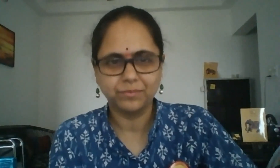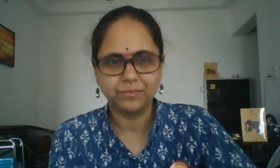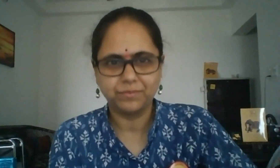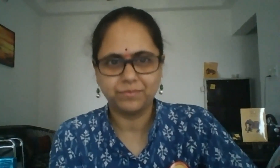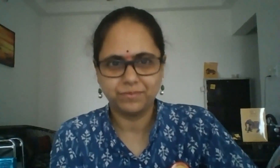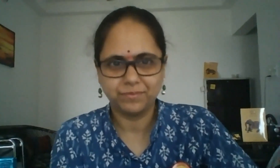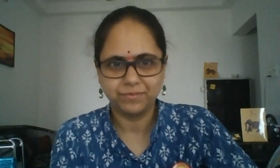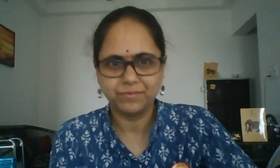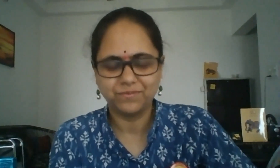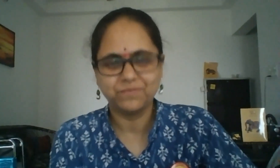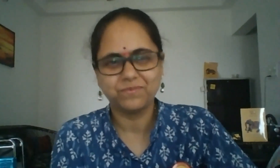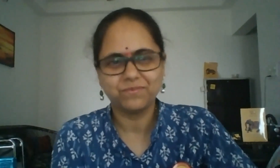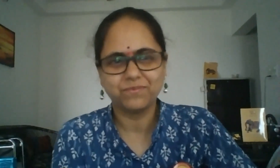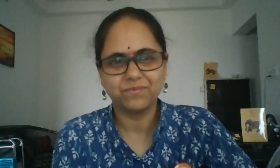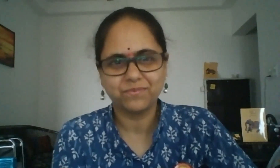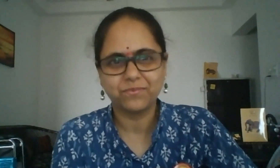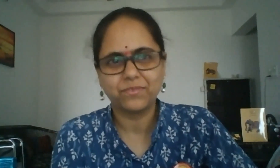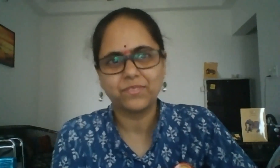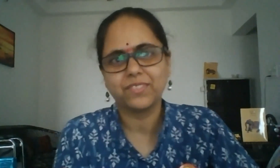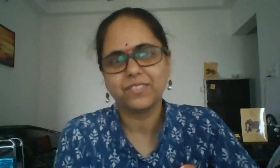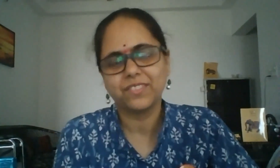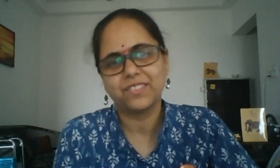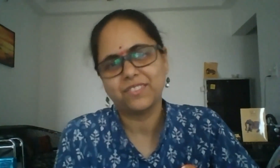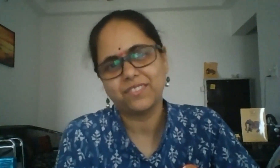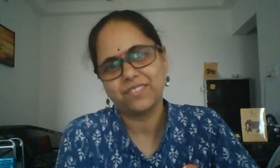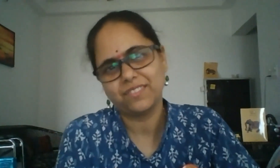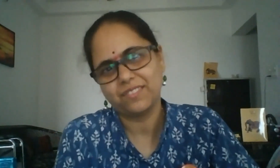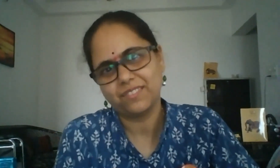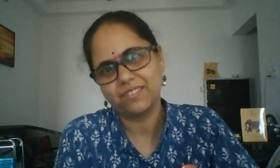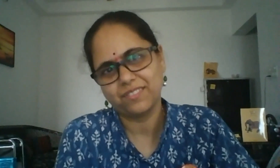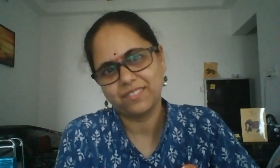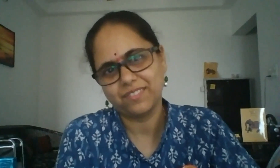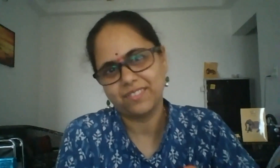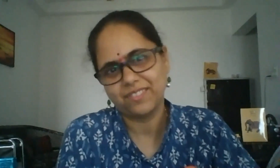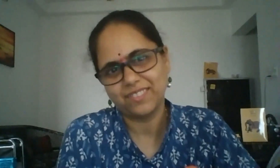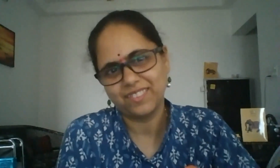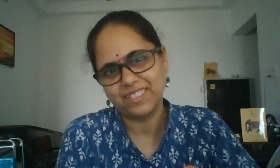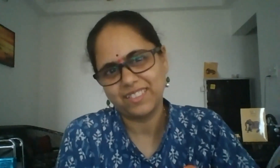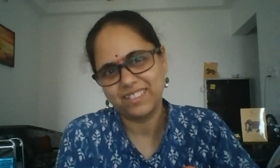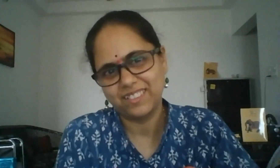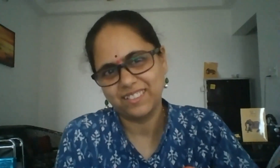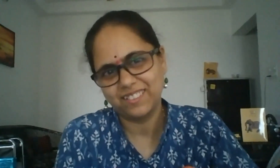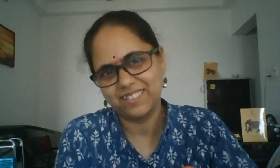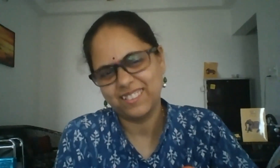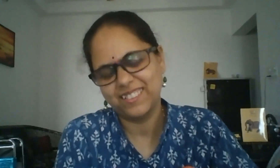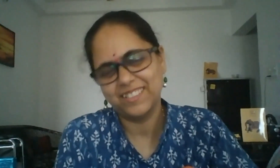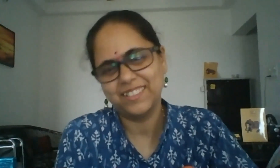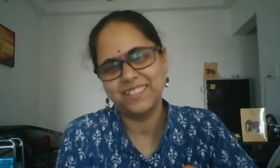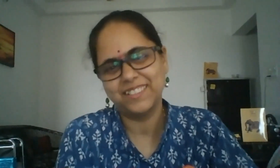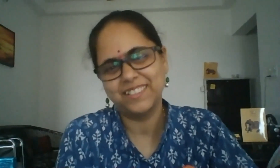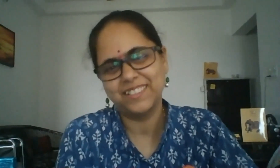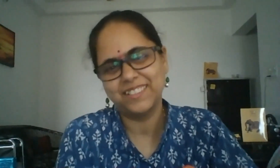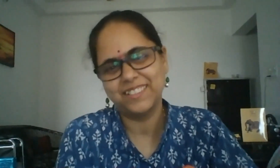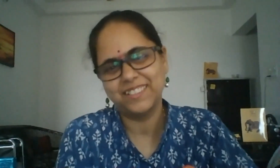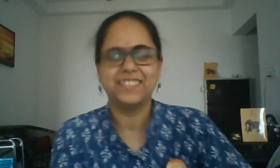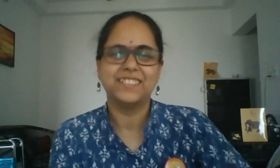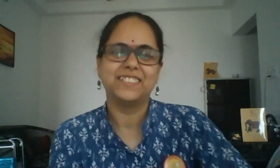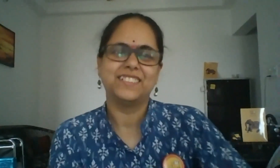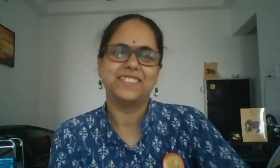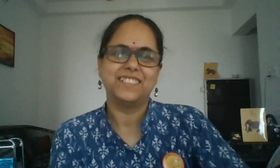do, and then you had connected us, and in fact, like, you have connected us, not we were not searched and came